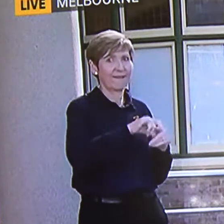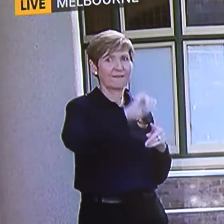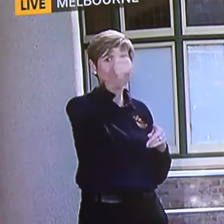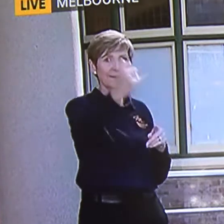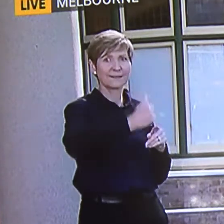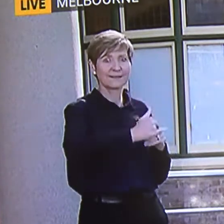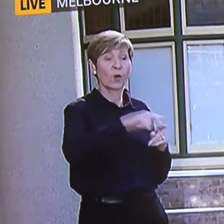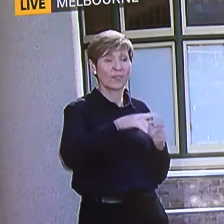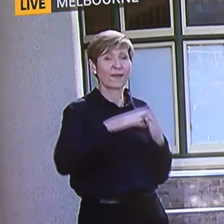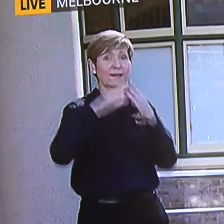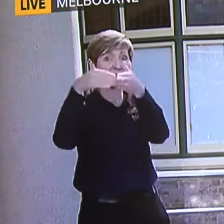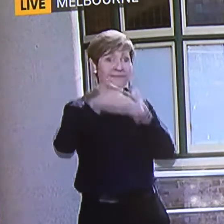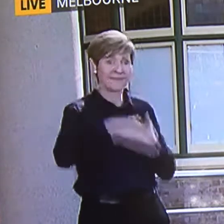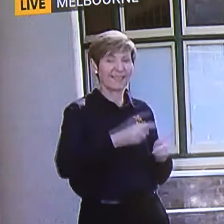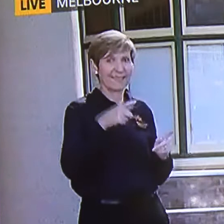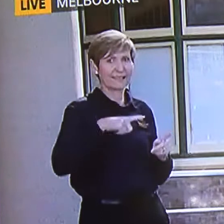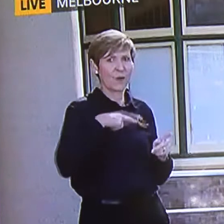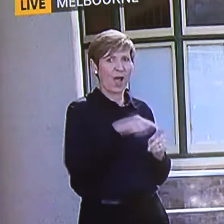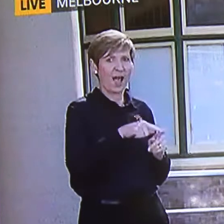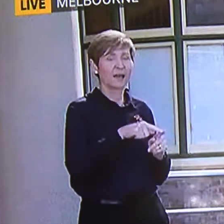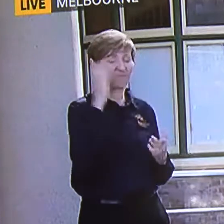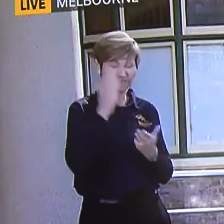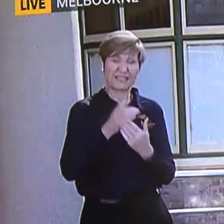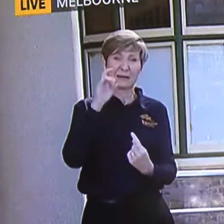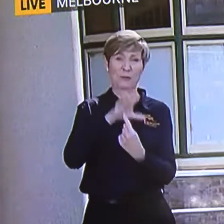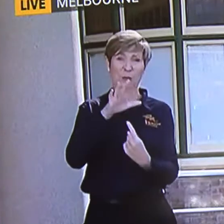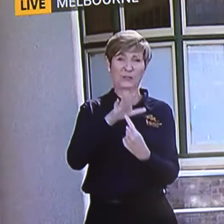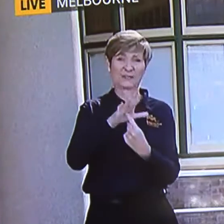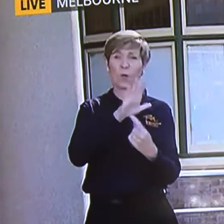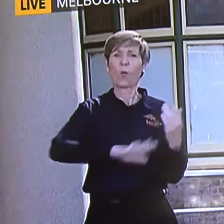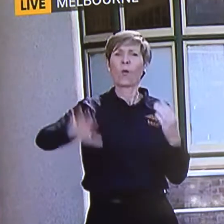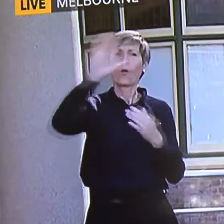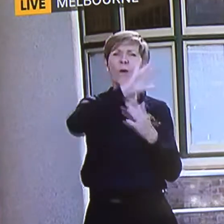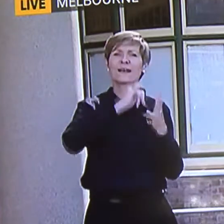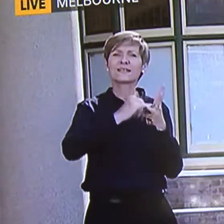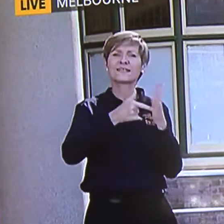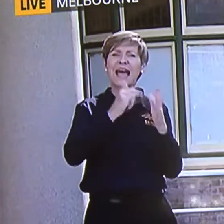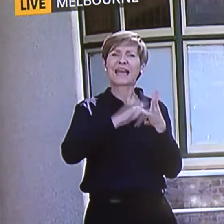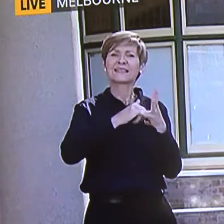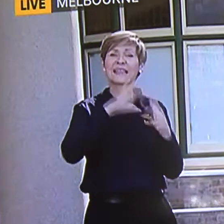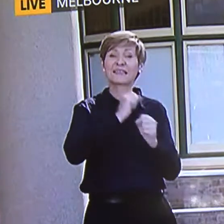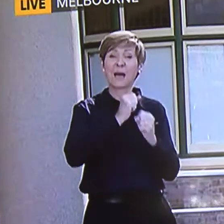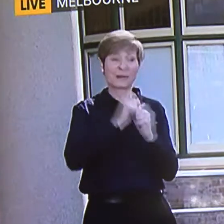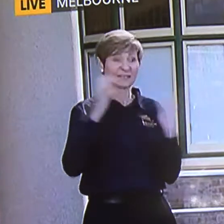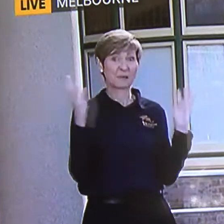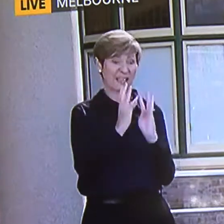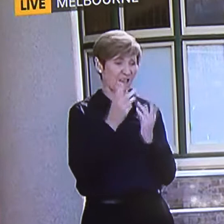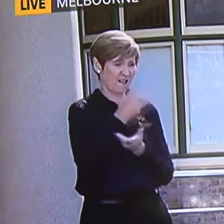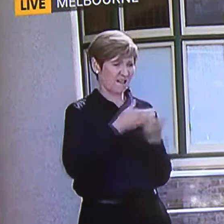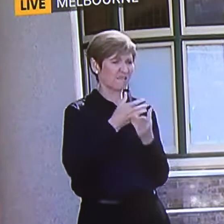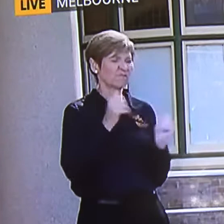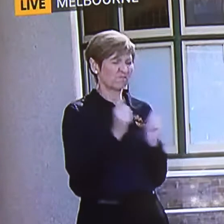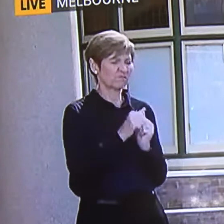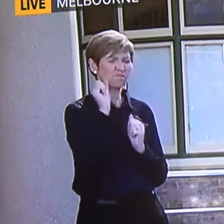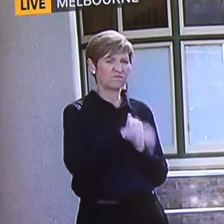essential element, and it's been one of the most important decisions that the National Cabinet has made. But in addition, I